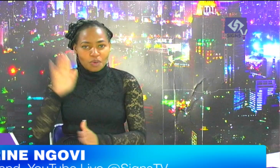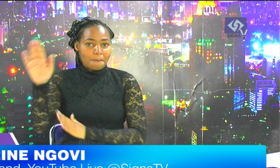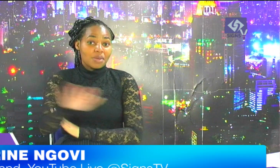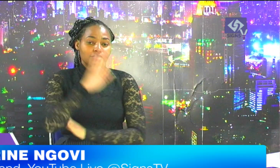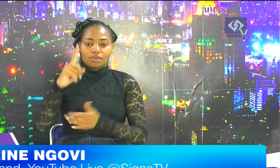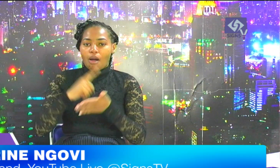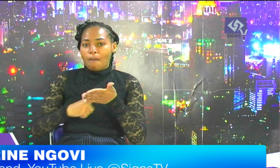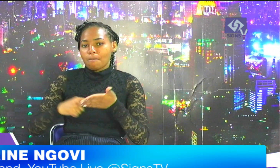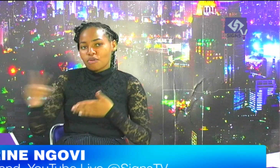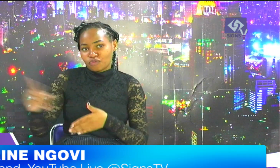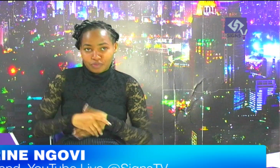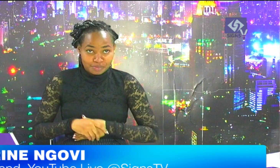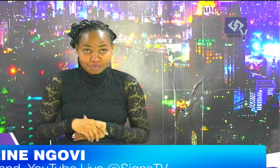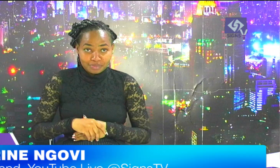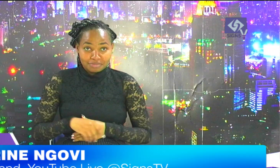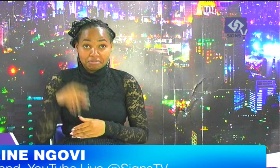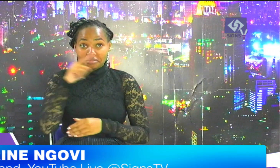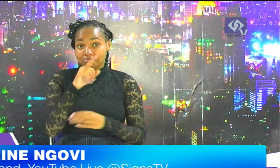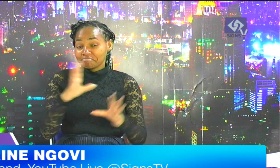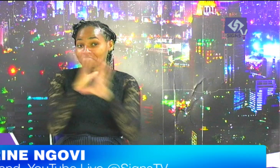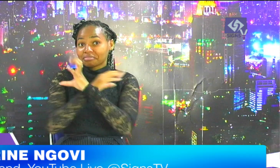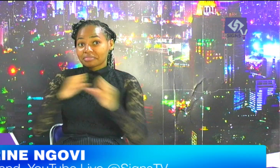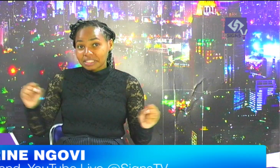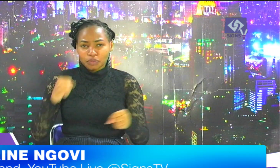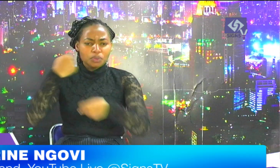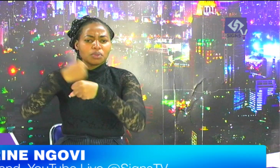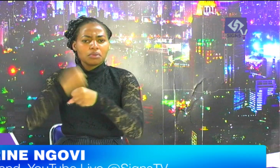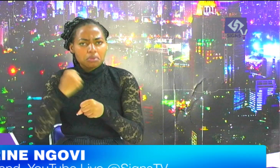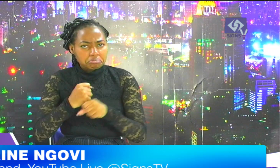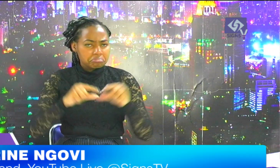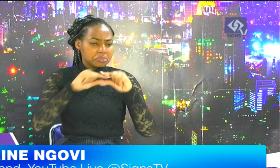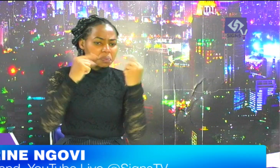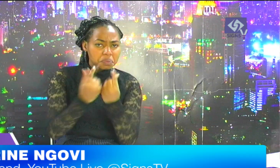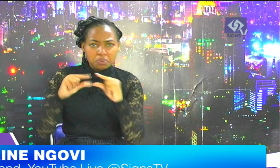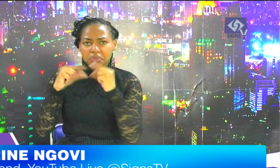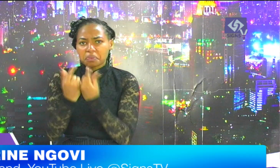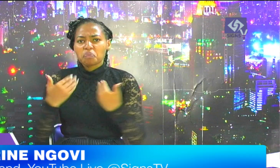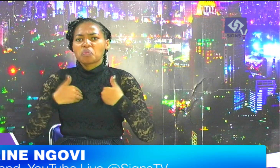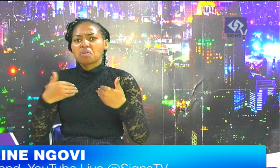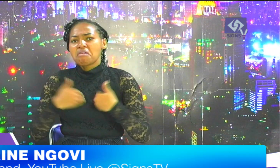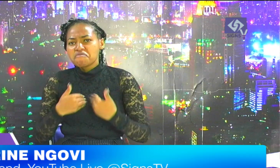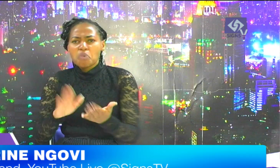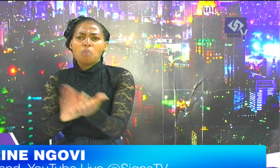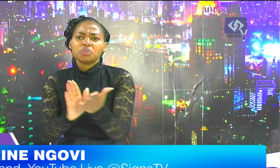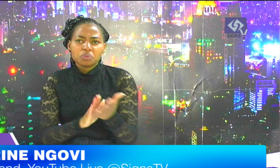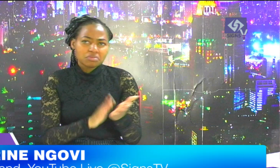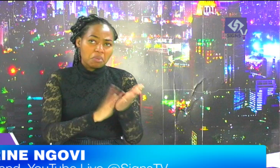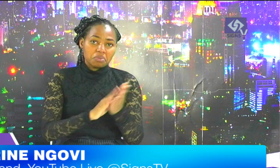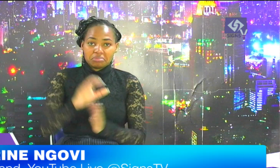Parliament, Moses Wetangula, said that the government cannot make laws without parliamentary approval. The